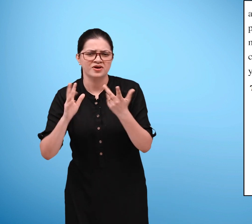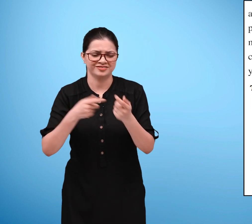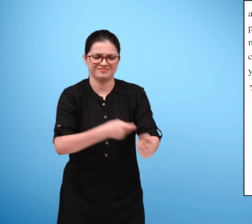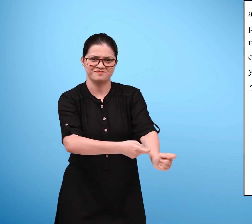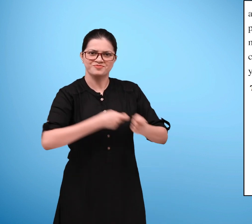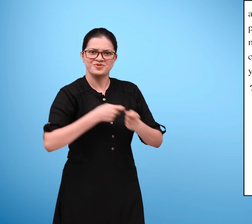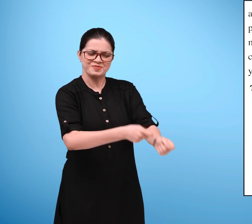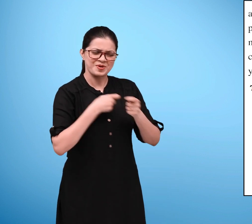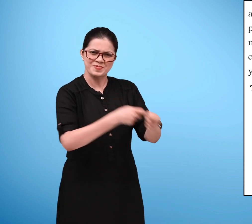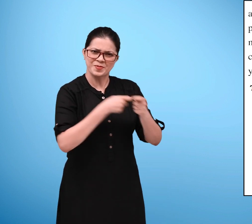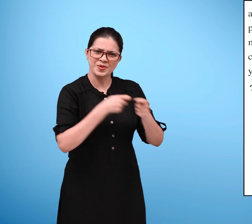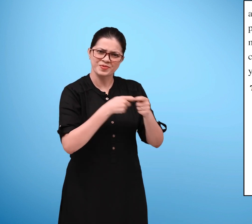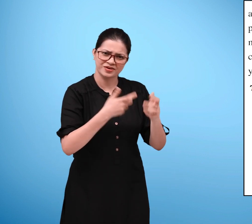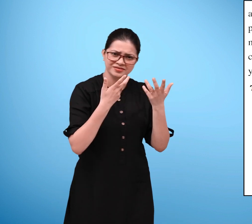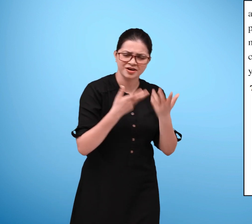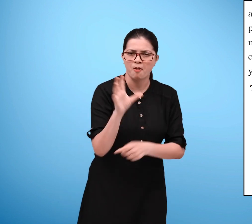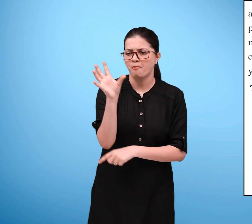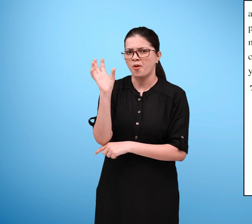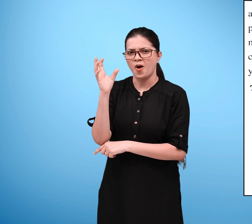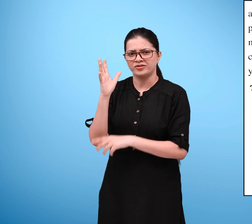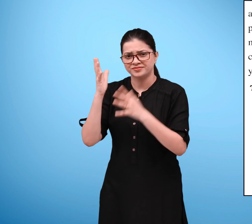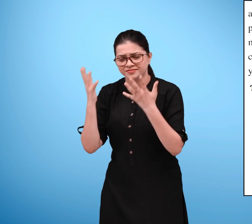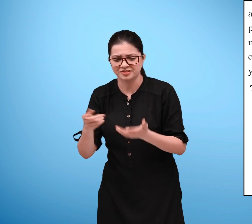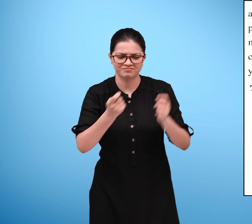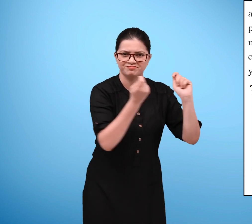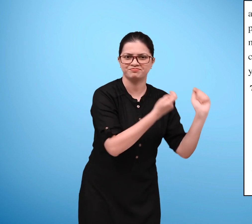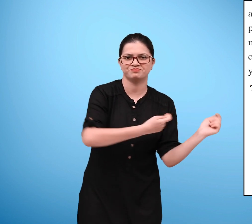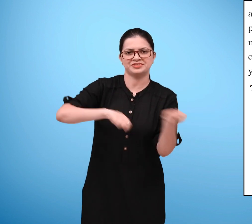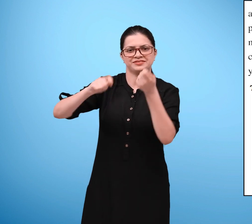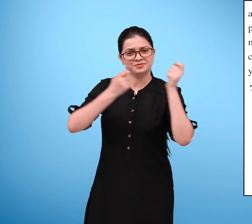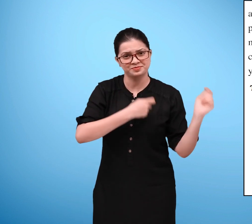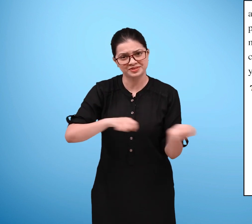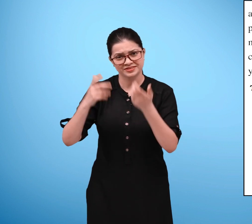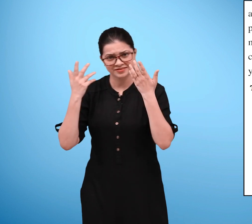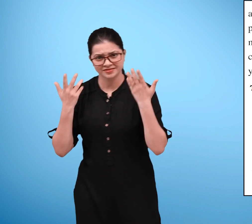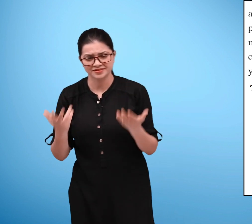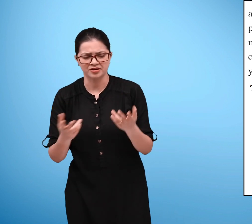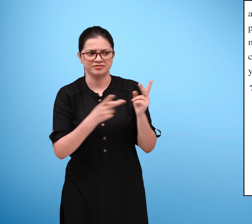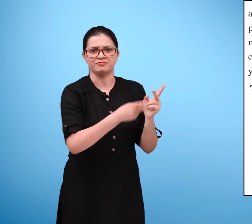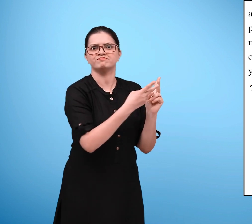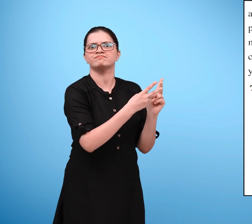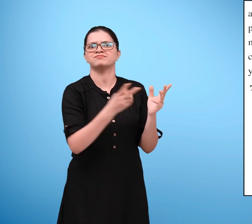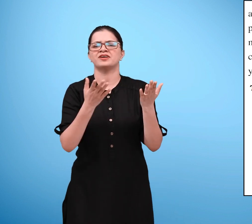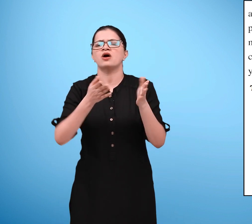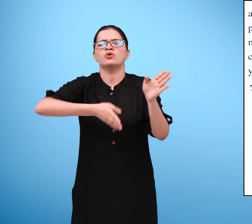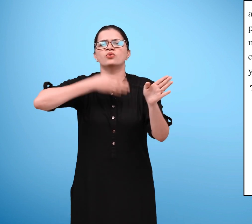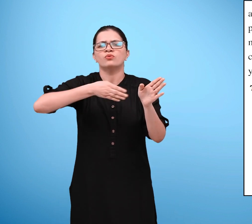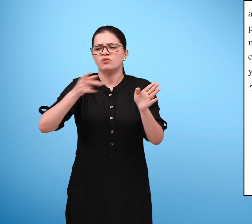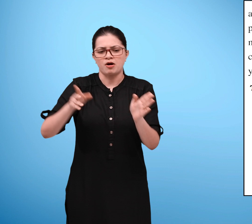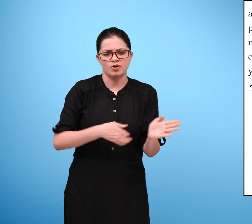a horse, a ball, a bat, a moving train,